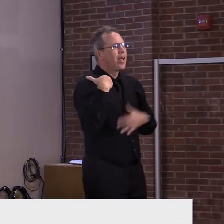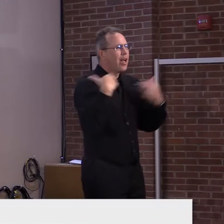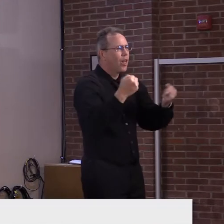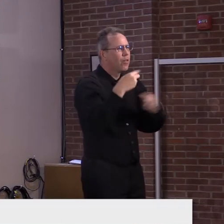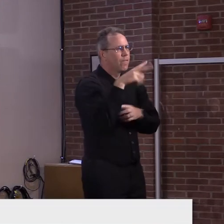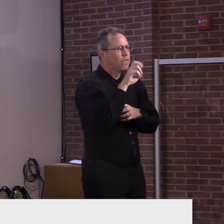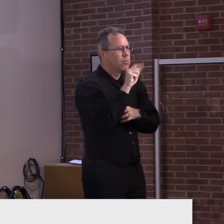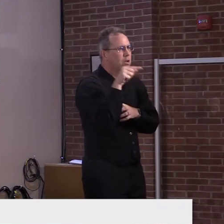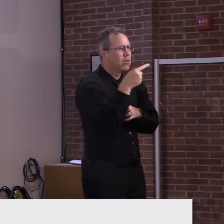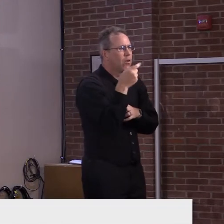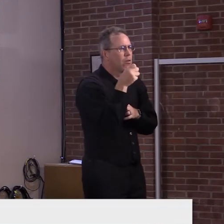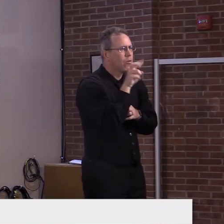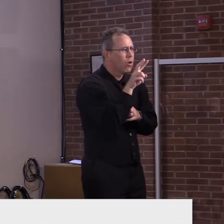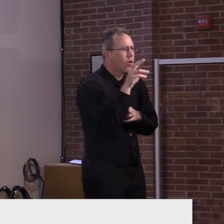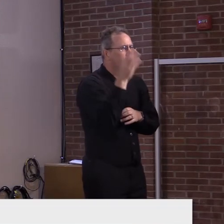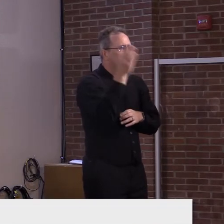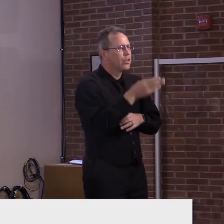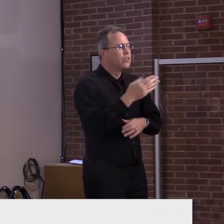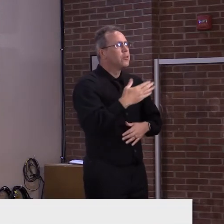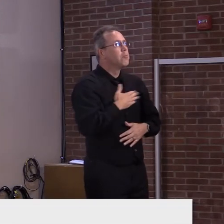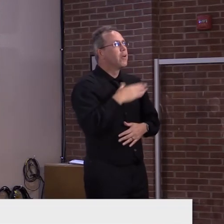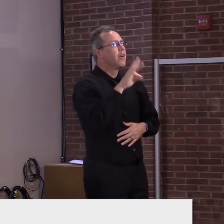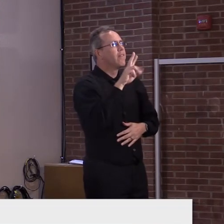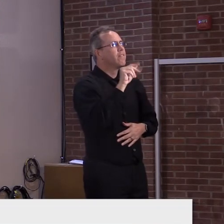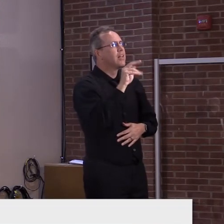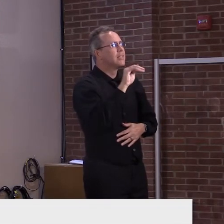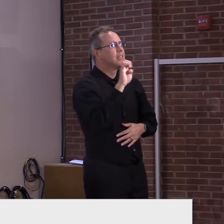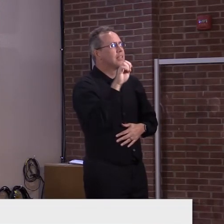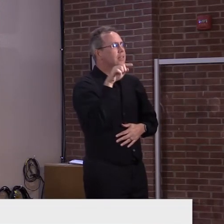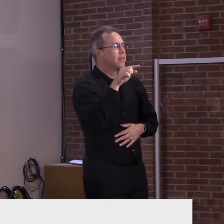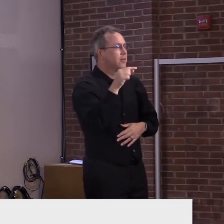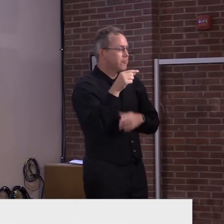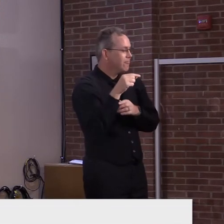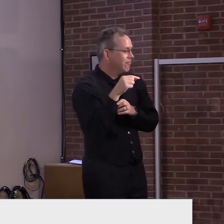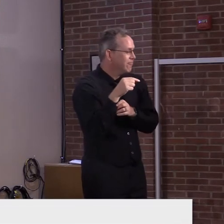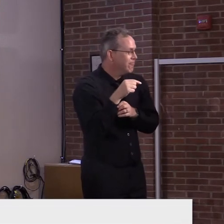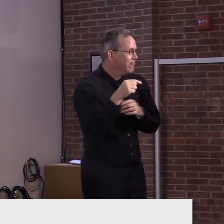healthvermont.gov/myvaccine. I'll now turn it over to Deputy Commissioner Doherty for